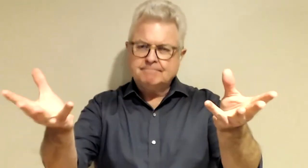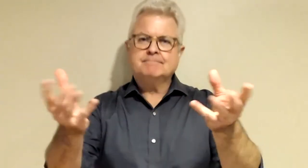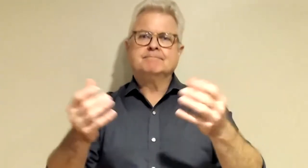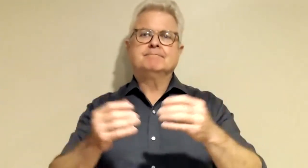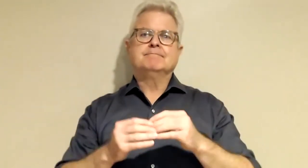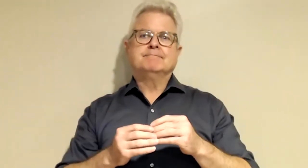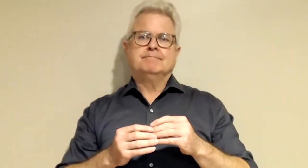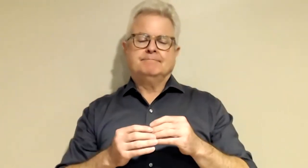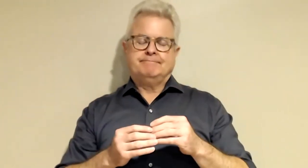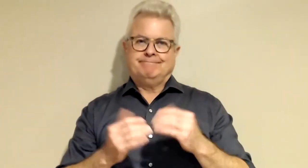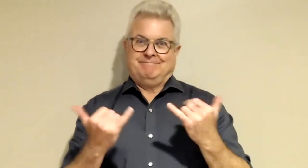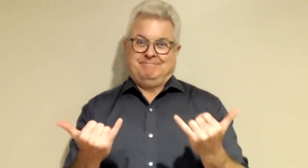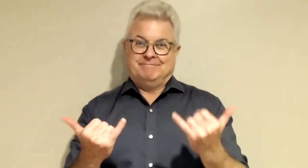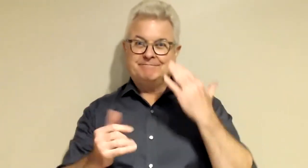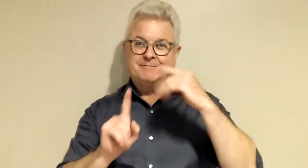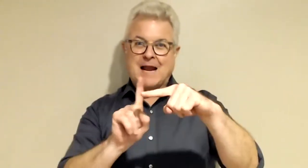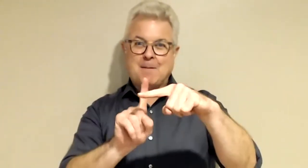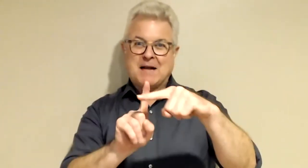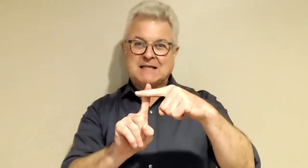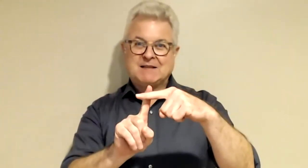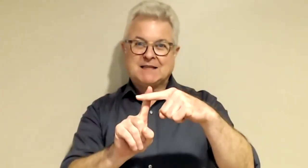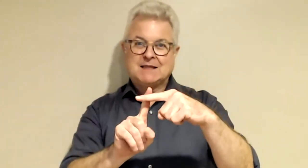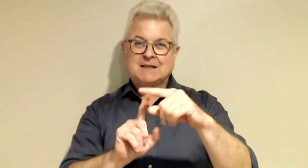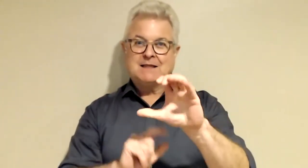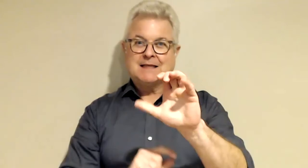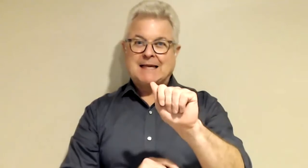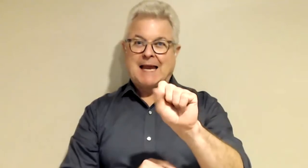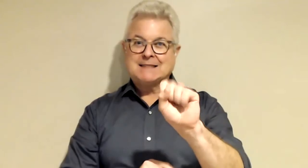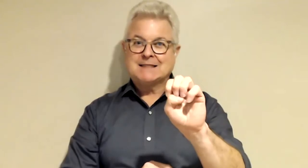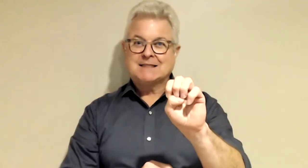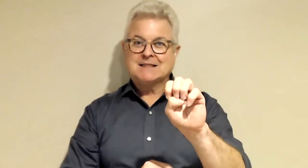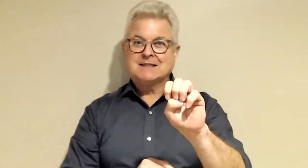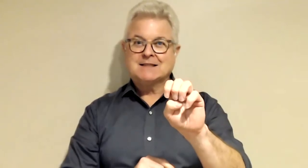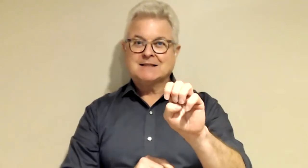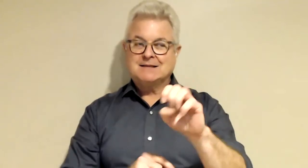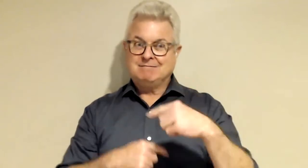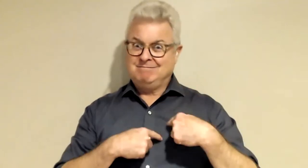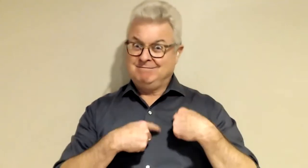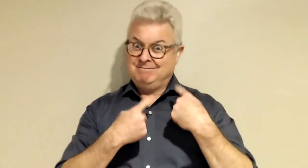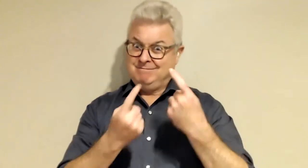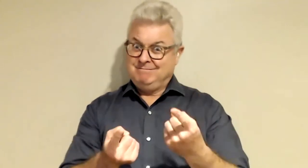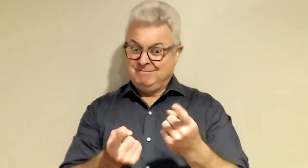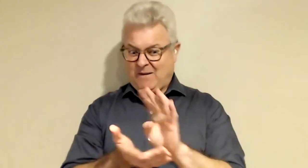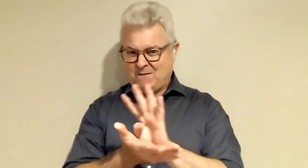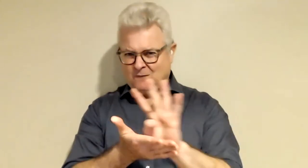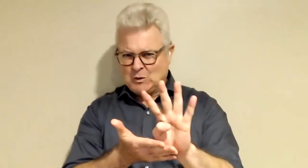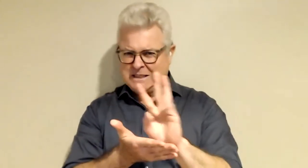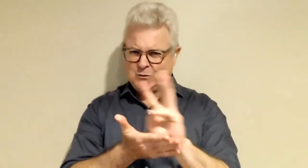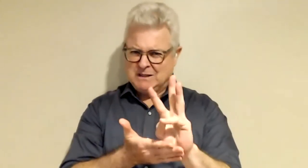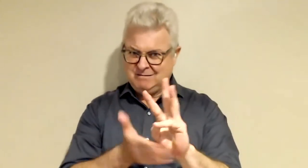I want to inform all of you that the positivity rate of cases that we have had in the